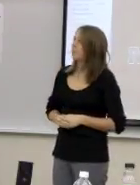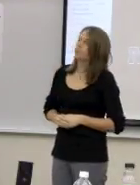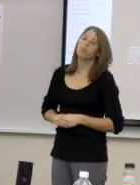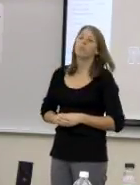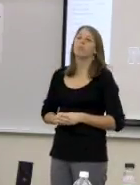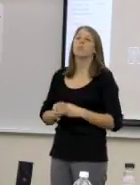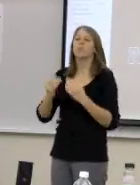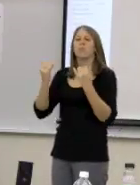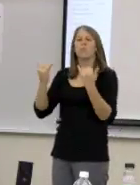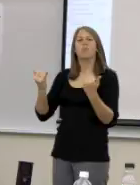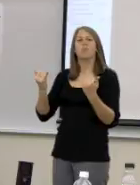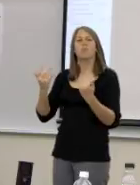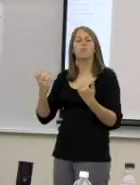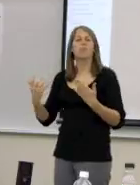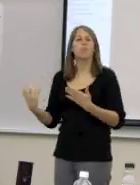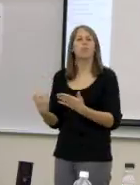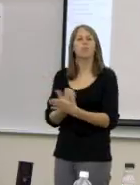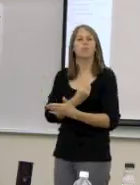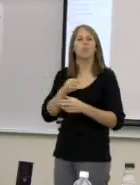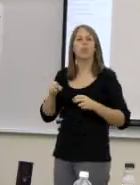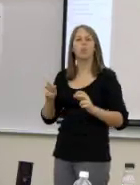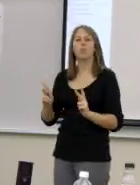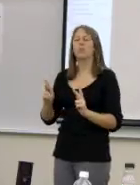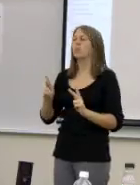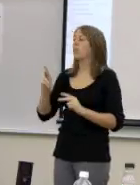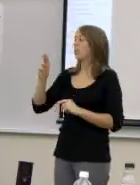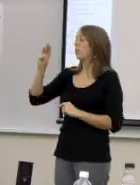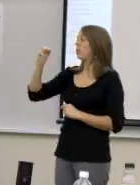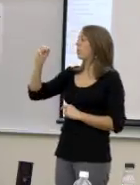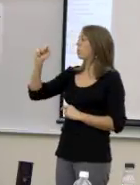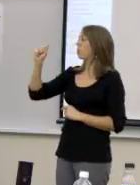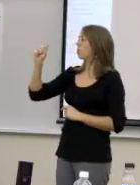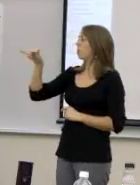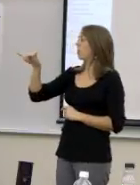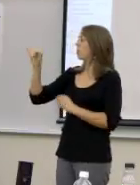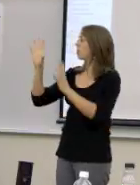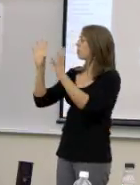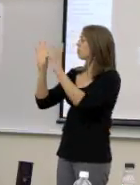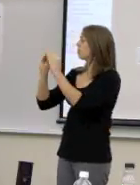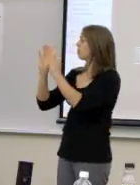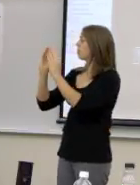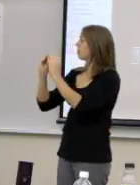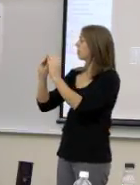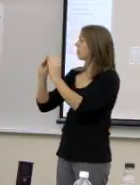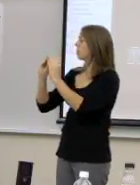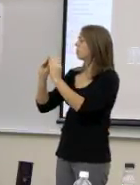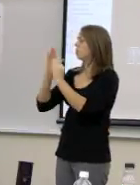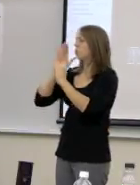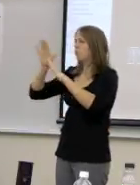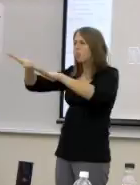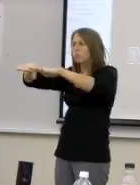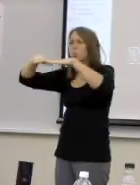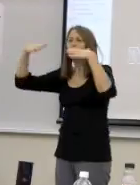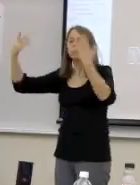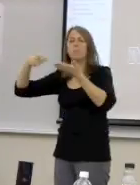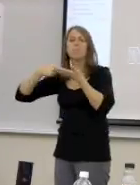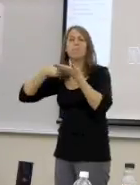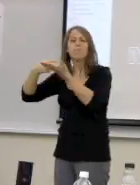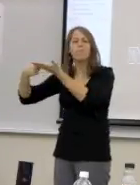take the opportunity in our May meeting to have a large discussion on what we can do